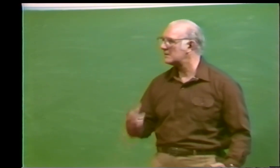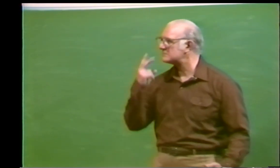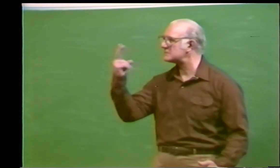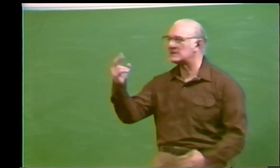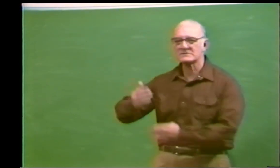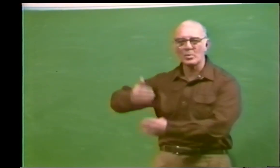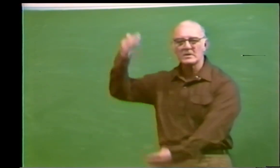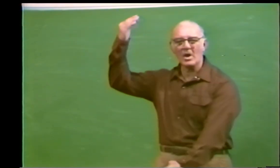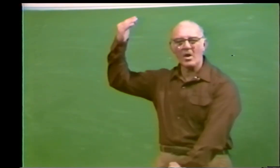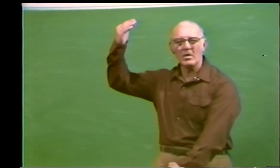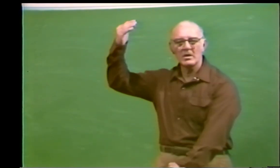Sees the window,